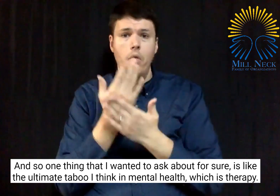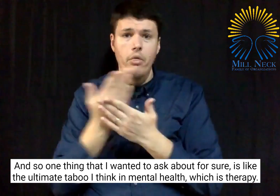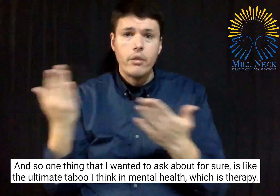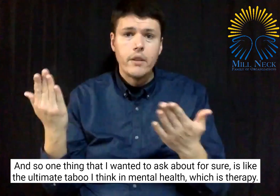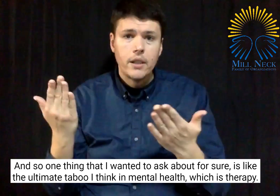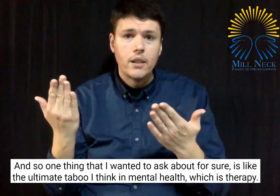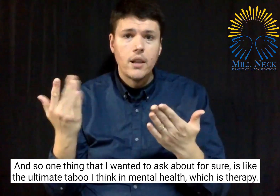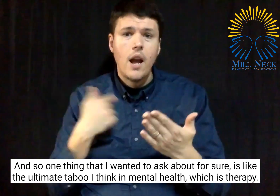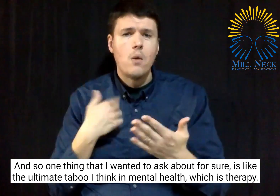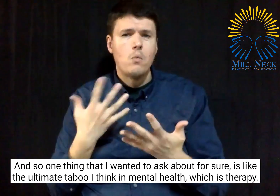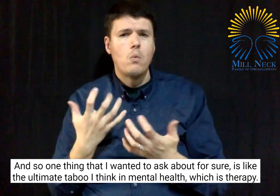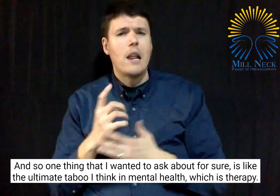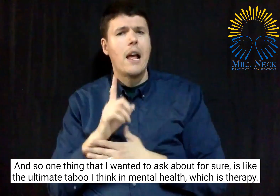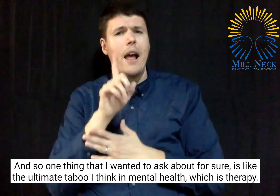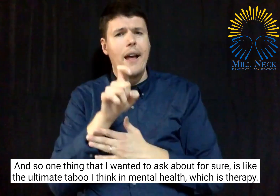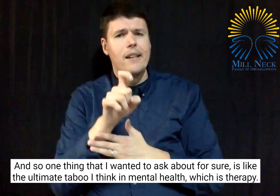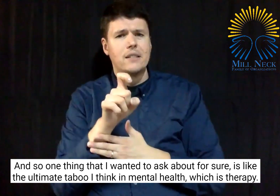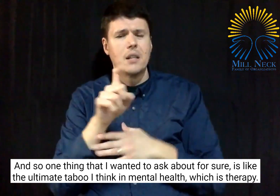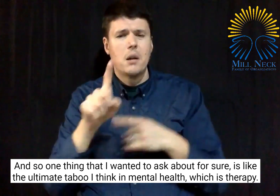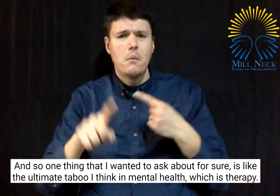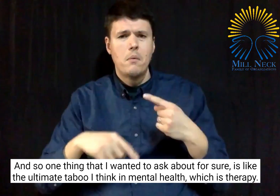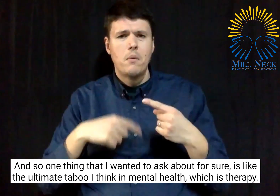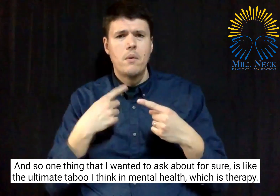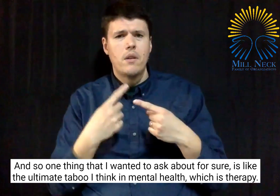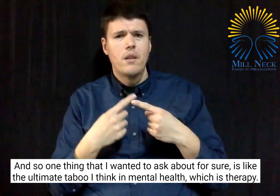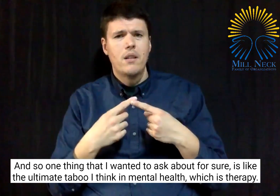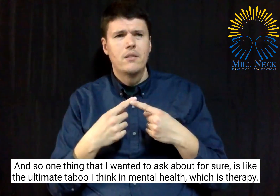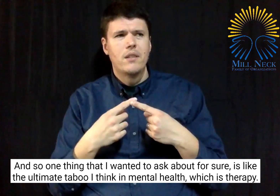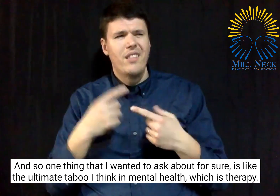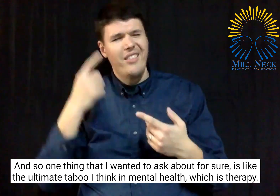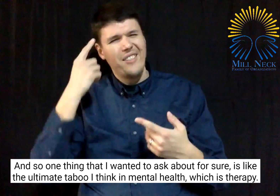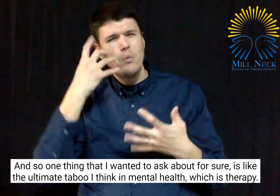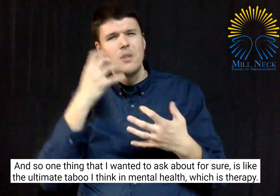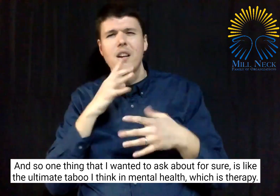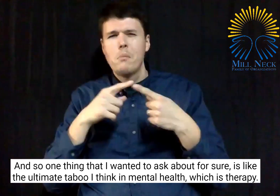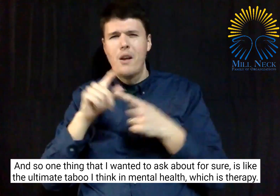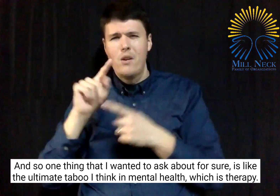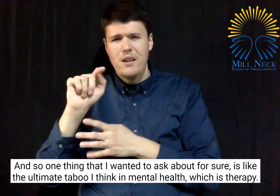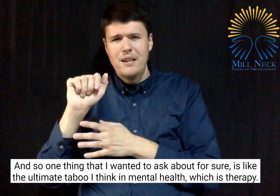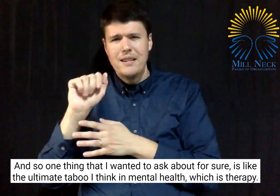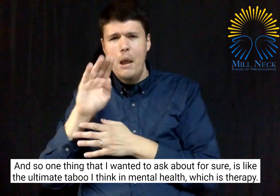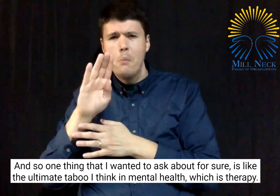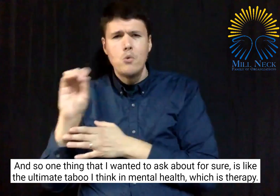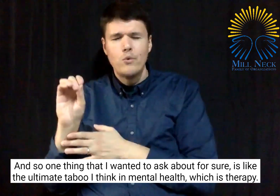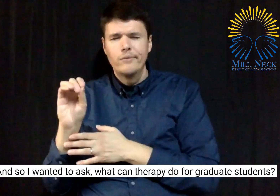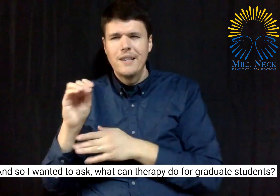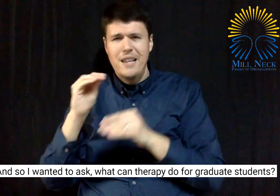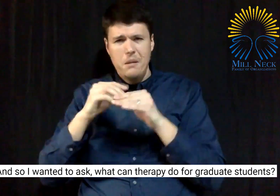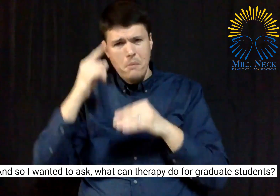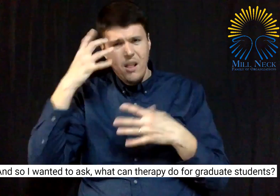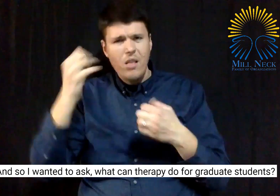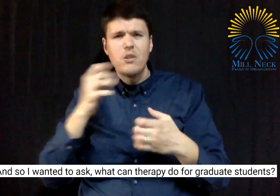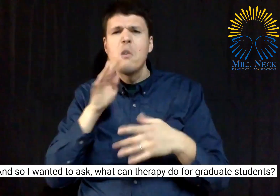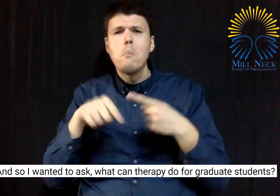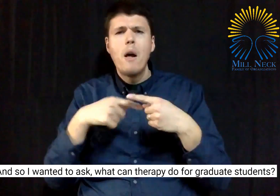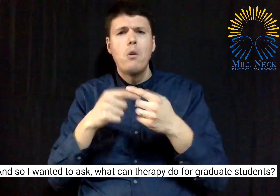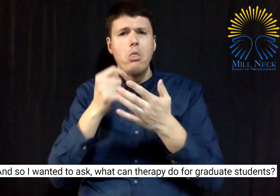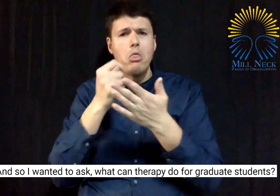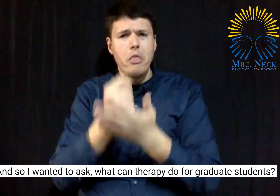to ask about for sure is like the ultimate taboo, I think, in mental health, which is therapy. And so I wanted to ask,